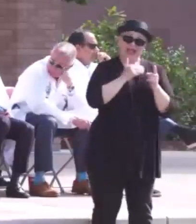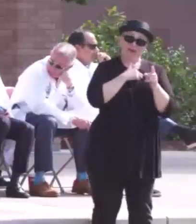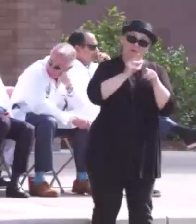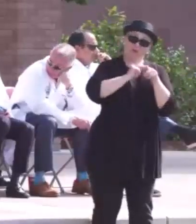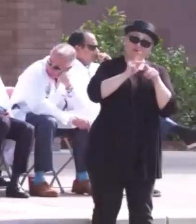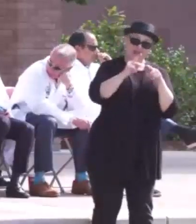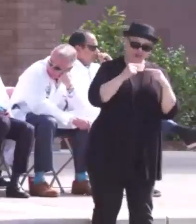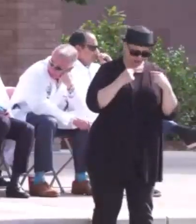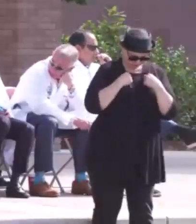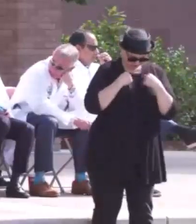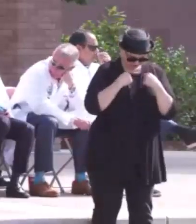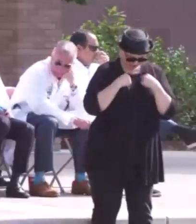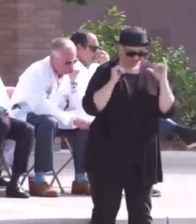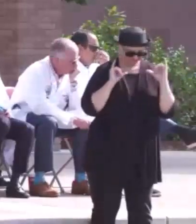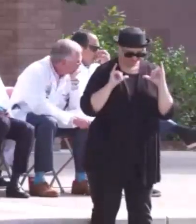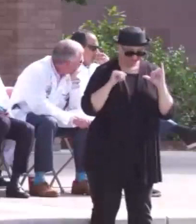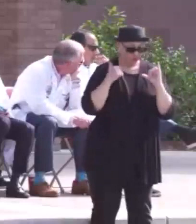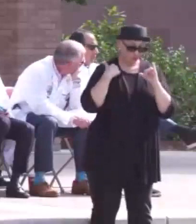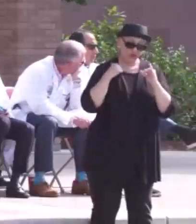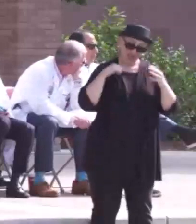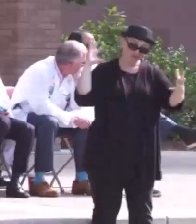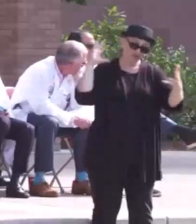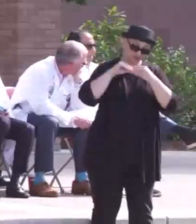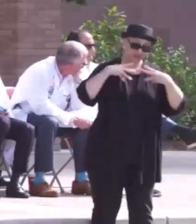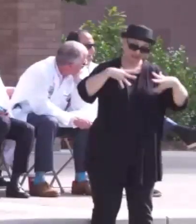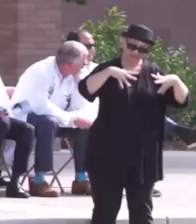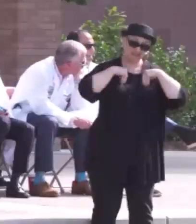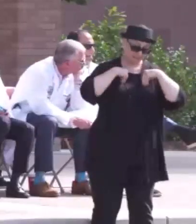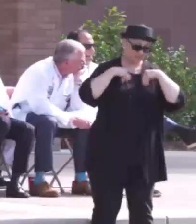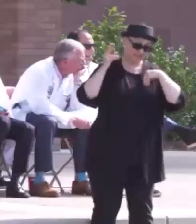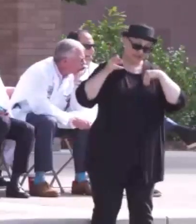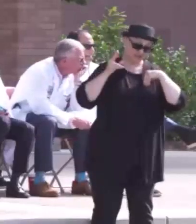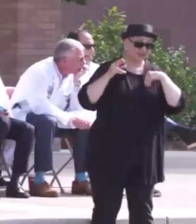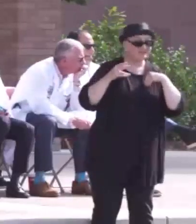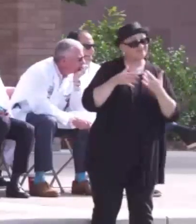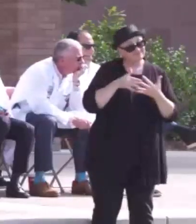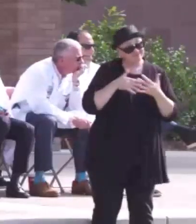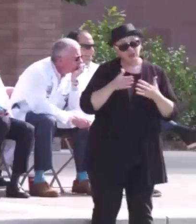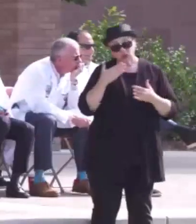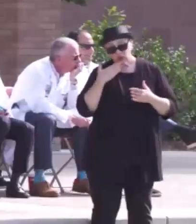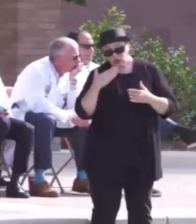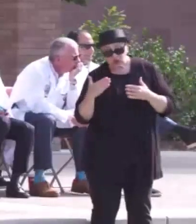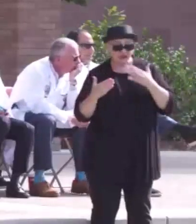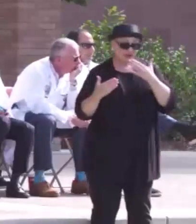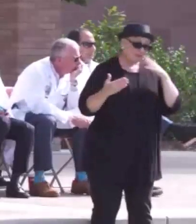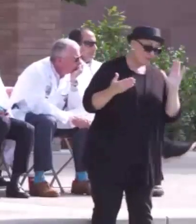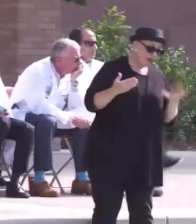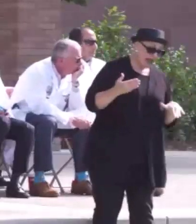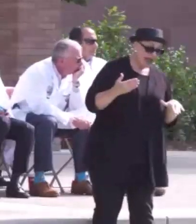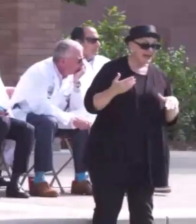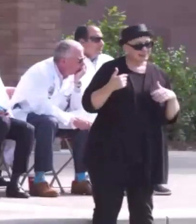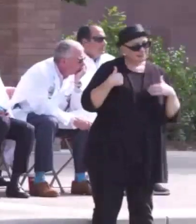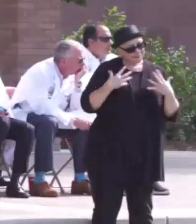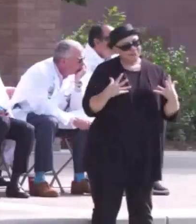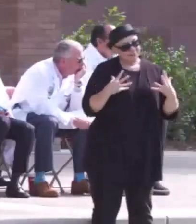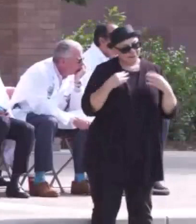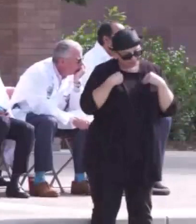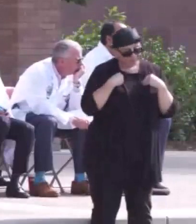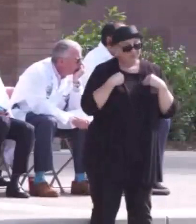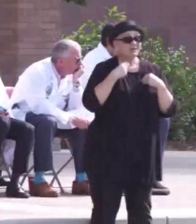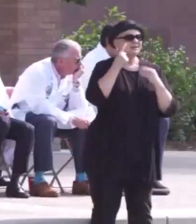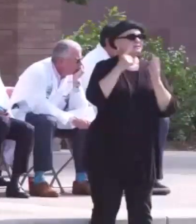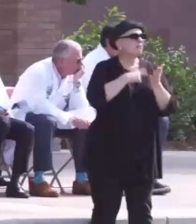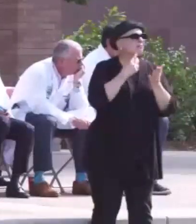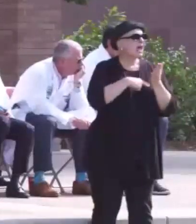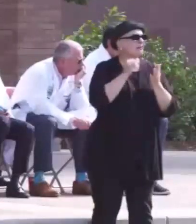this entire history, the good and the bad. It's tempting to give up on the ideal of professionalism when you realize